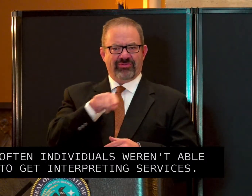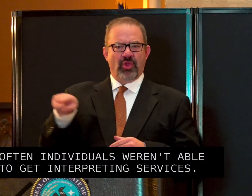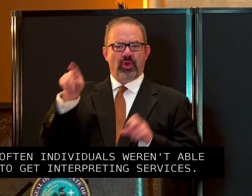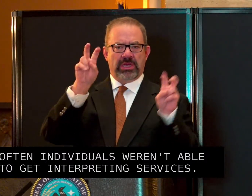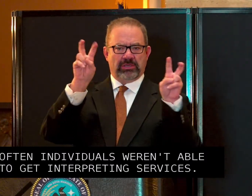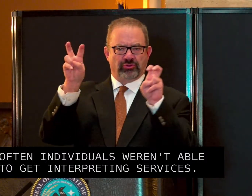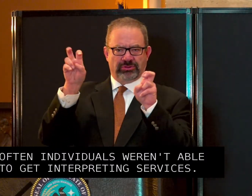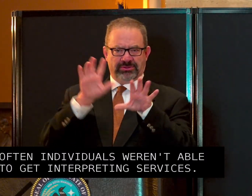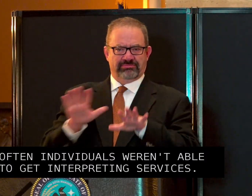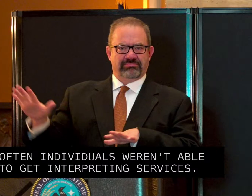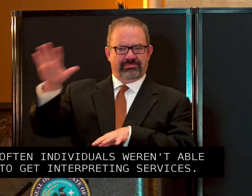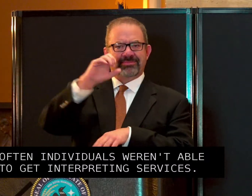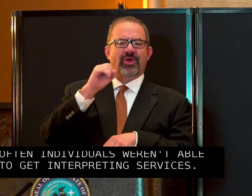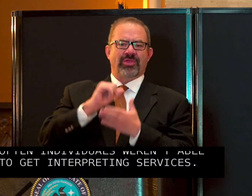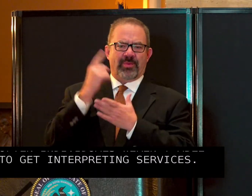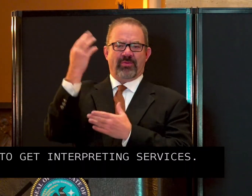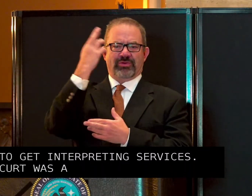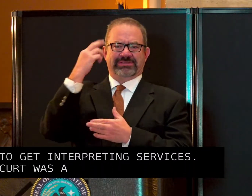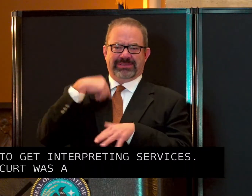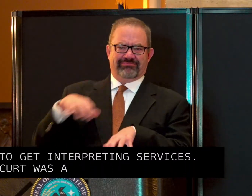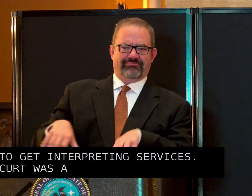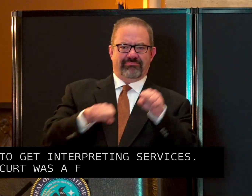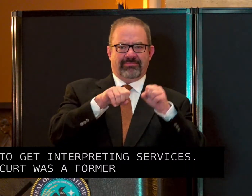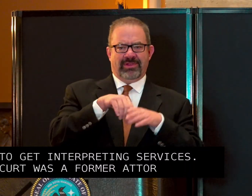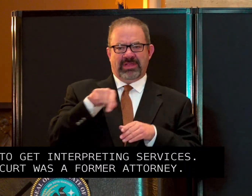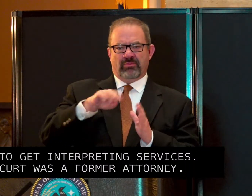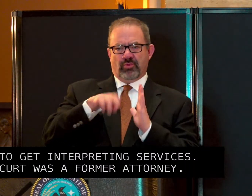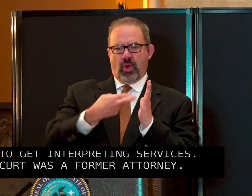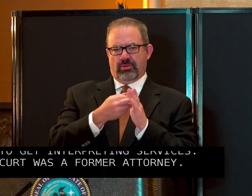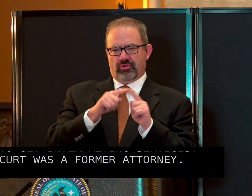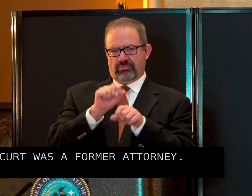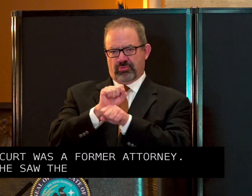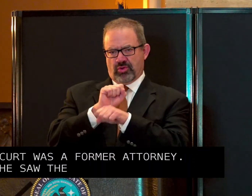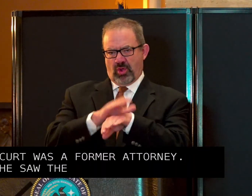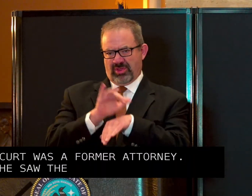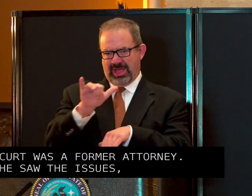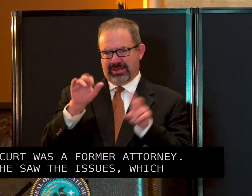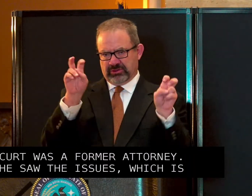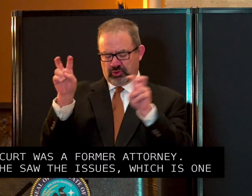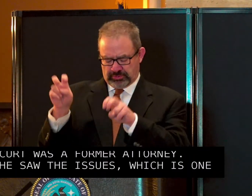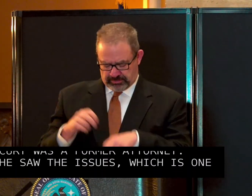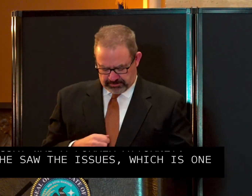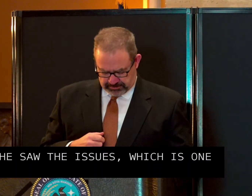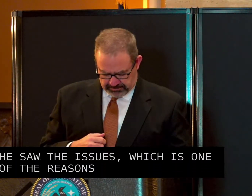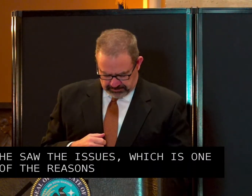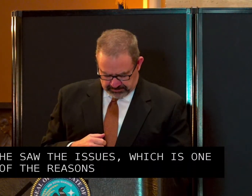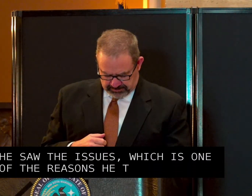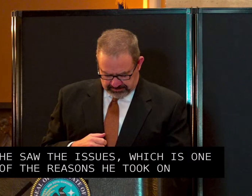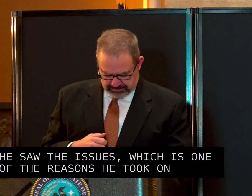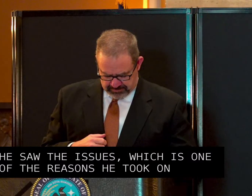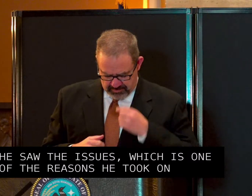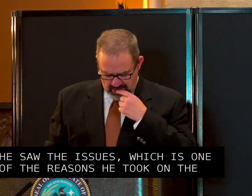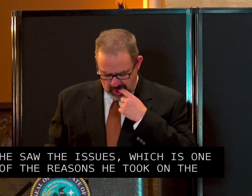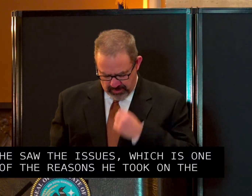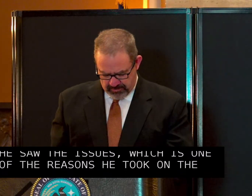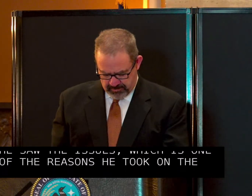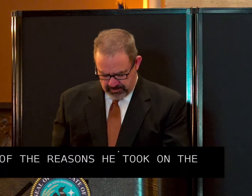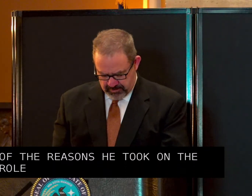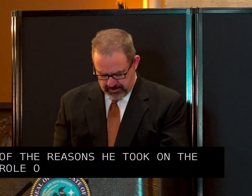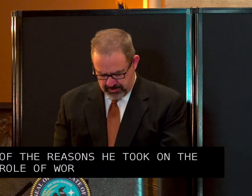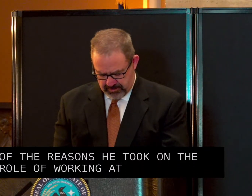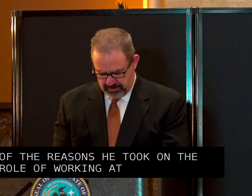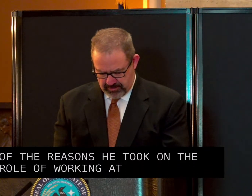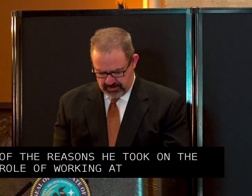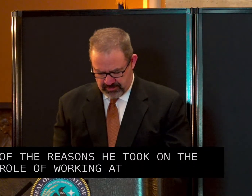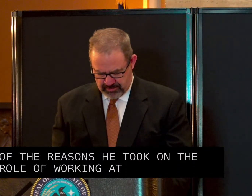Curt was a former attorney. He saw the issues, which is one of the reasons he took on the role of working at the commission.